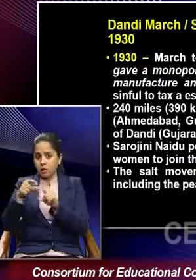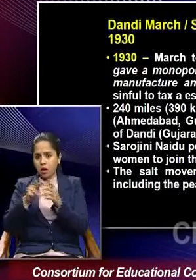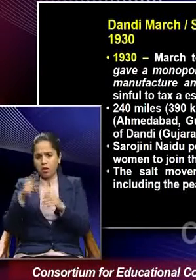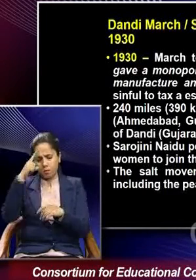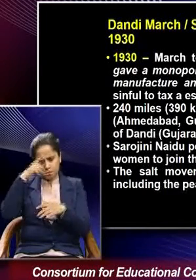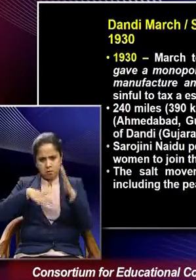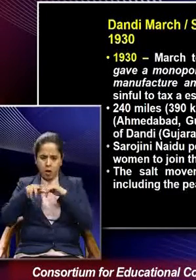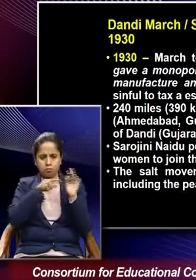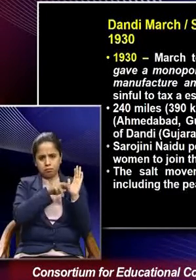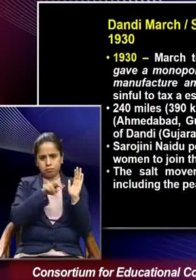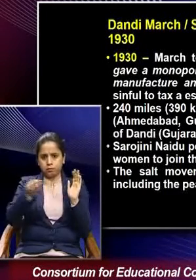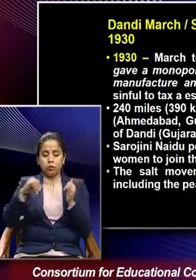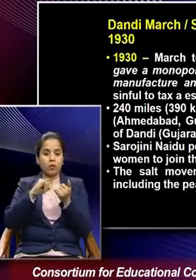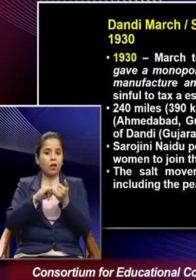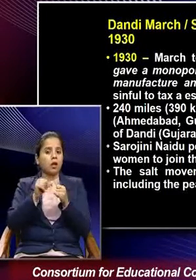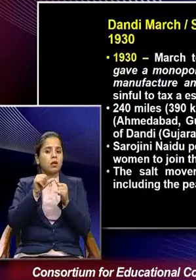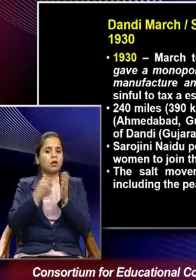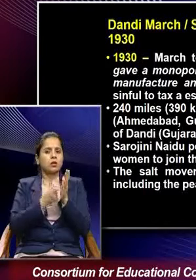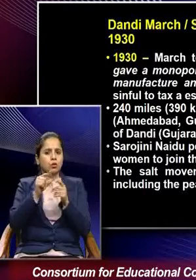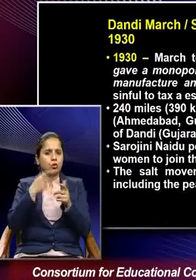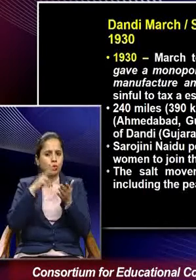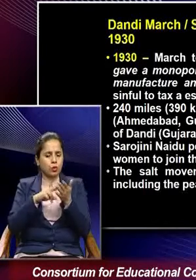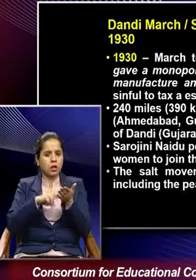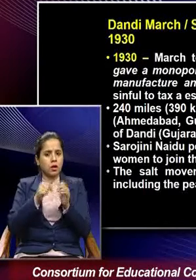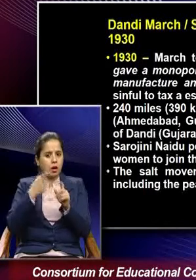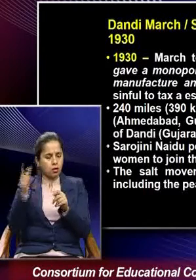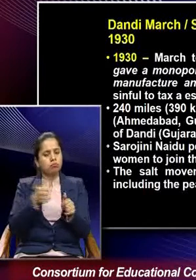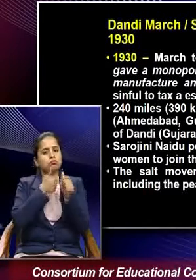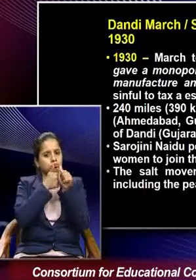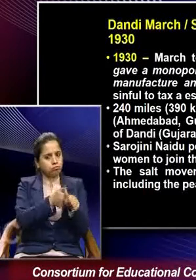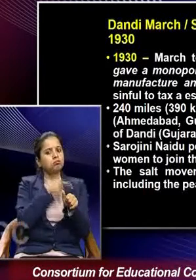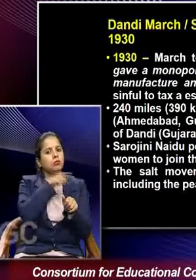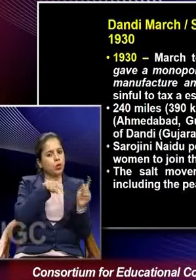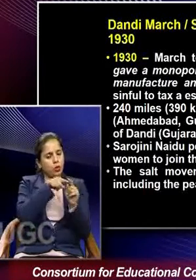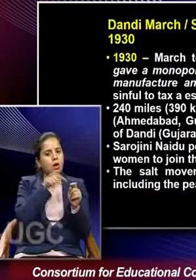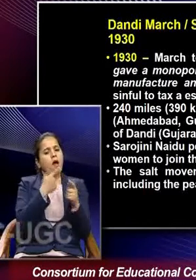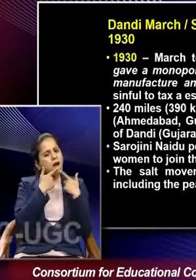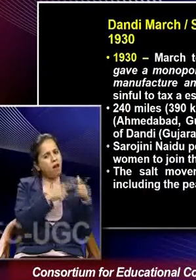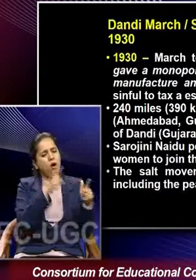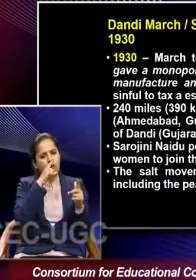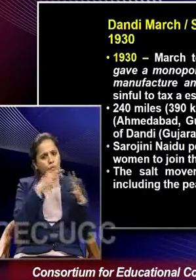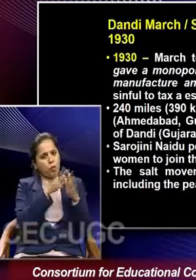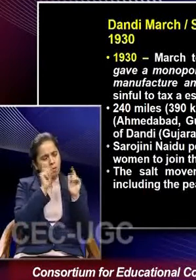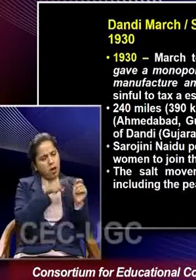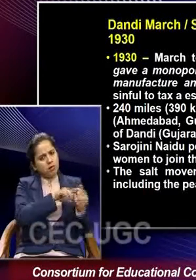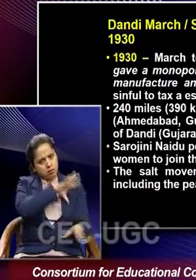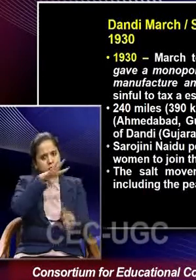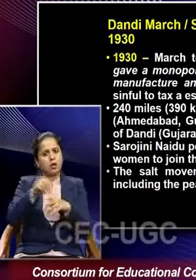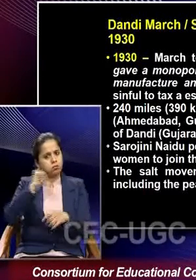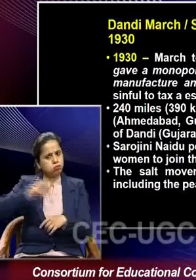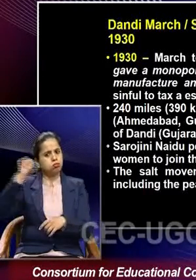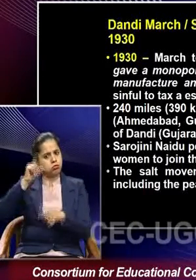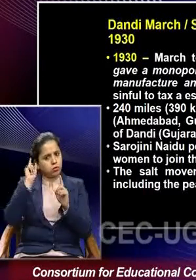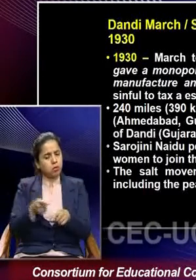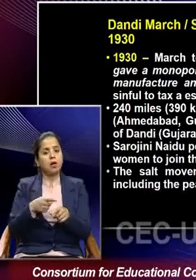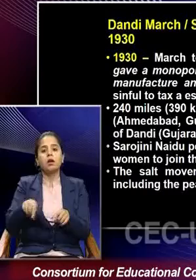planned. Sarojini Naidu persuaded Mahatma Gandhi to allow women to join this movement. The